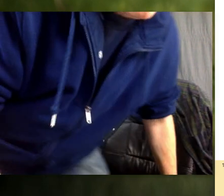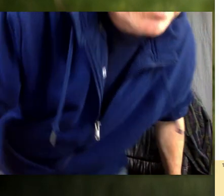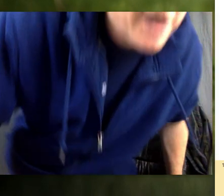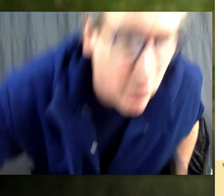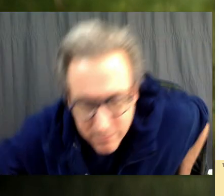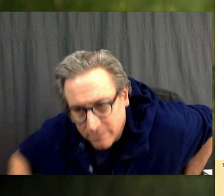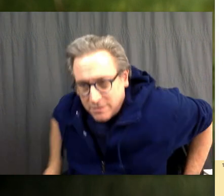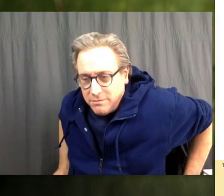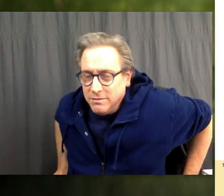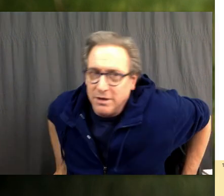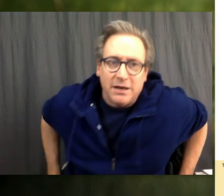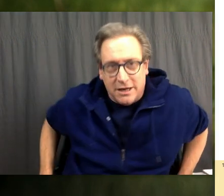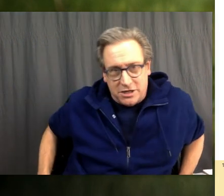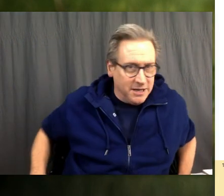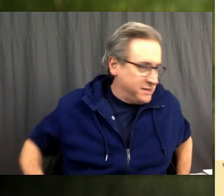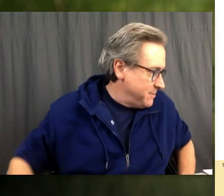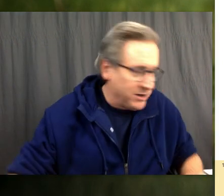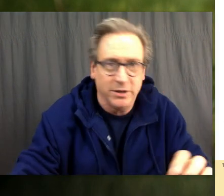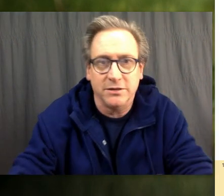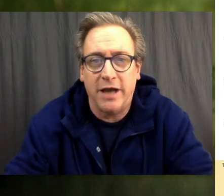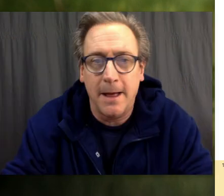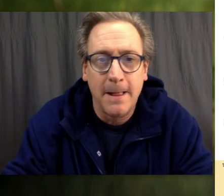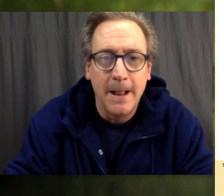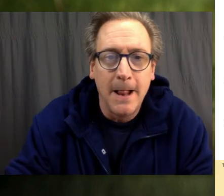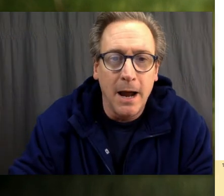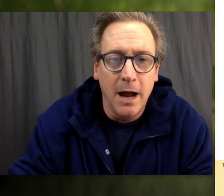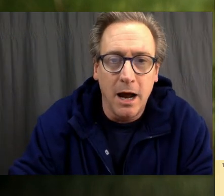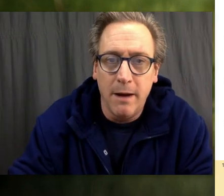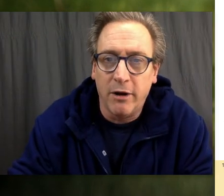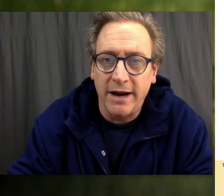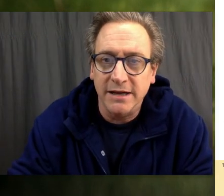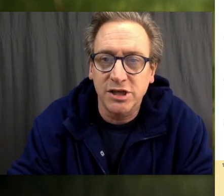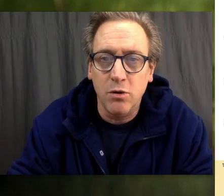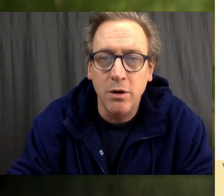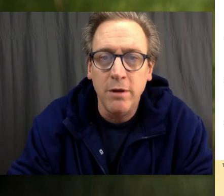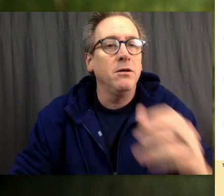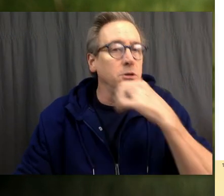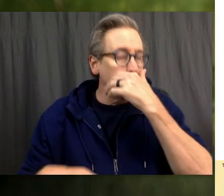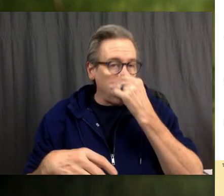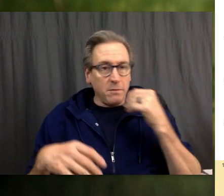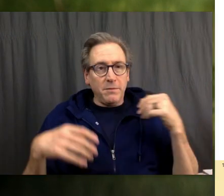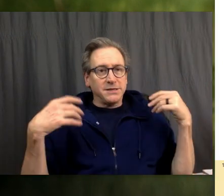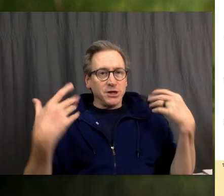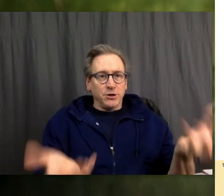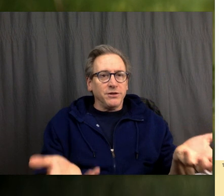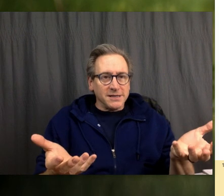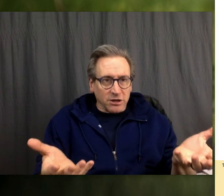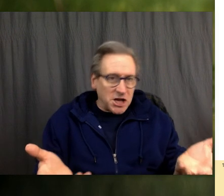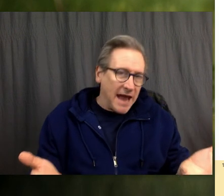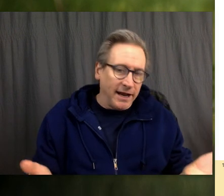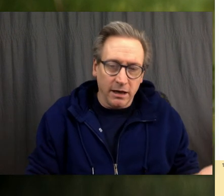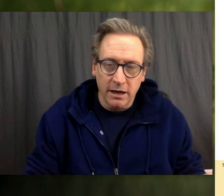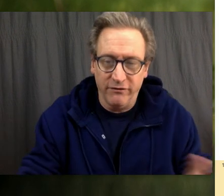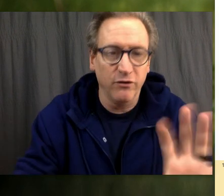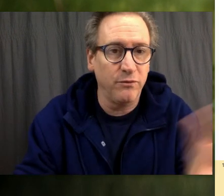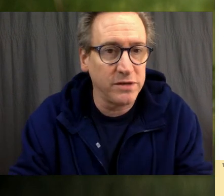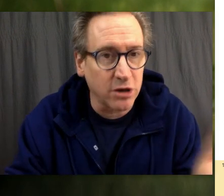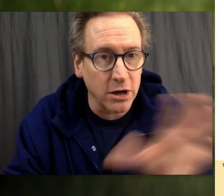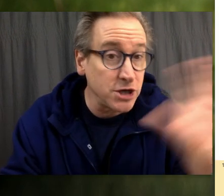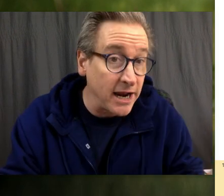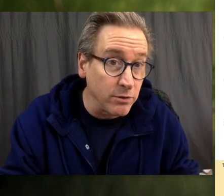Wife just got home and she tends to make noise. Okay. All right. So it's a good thing to start chatting. If